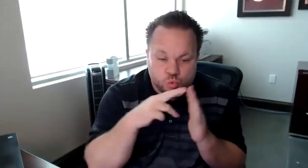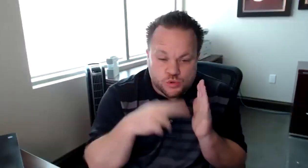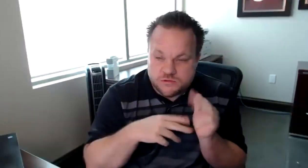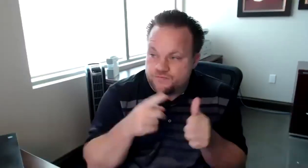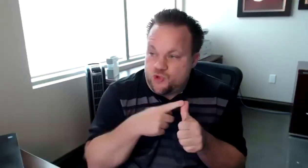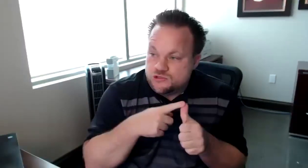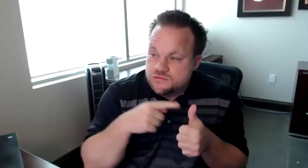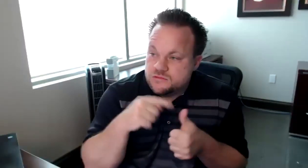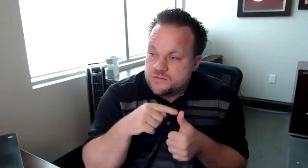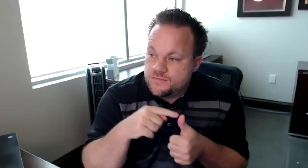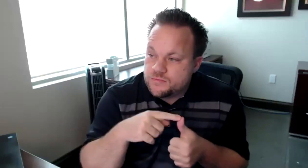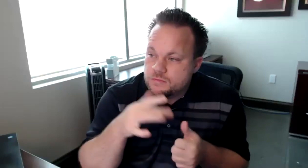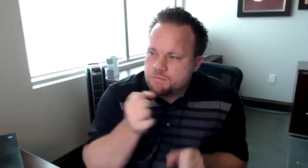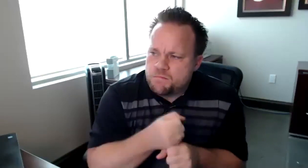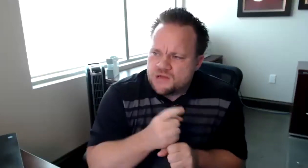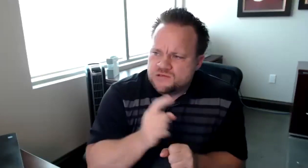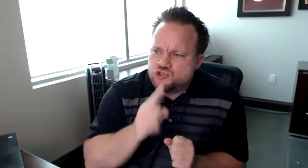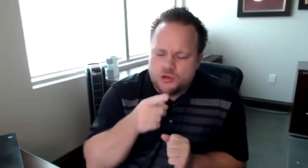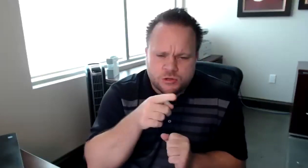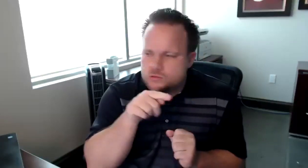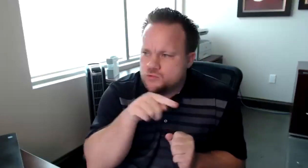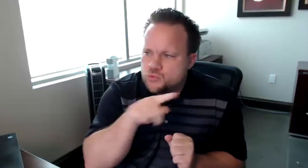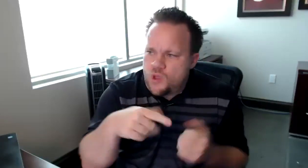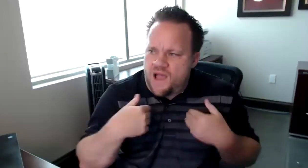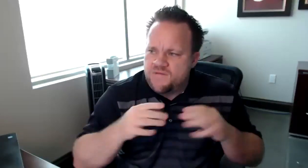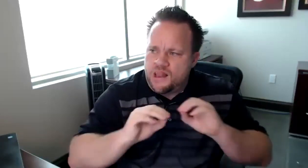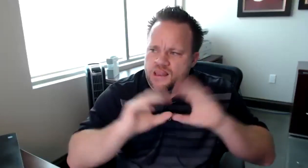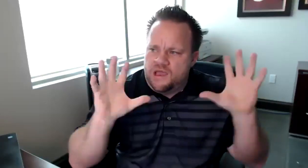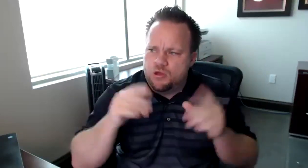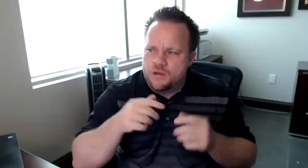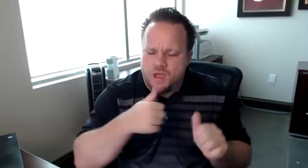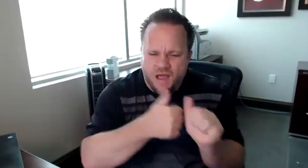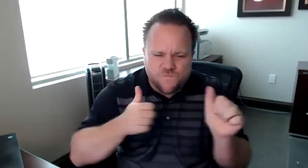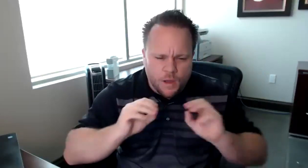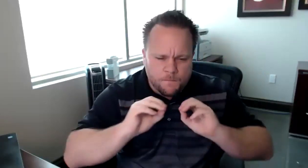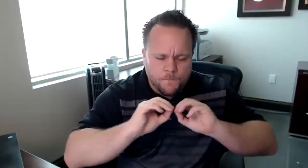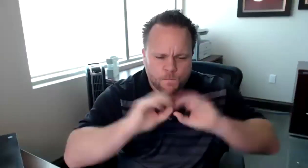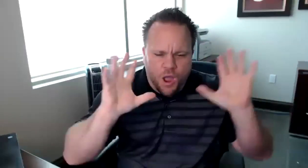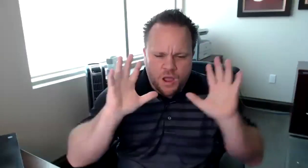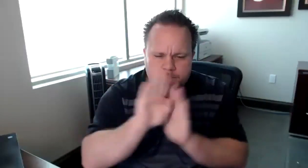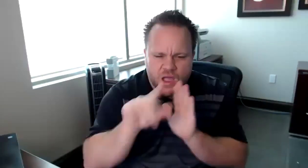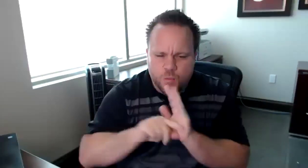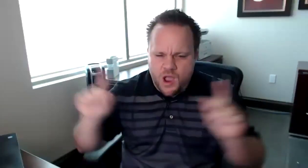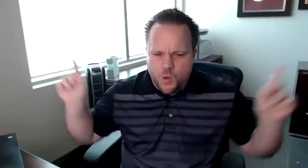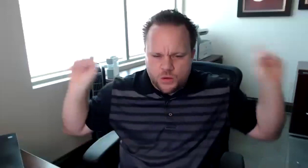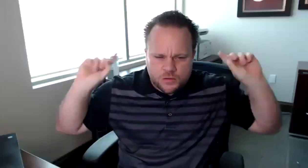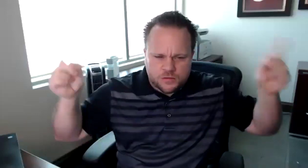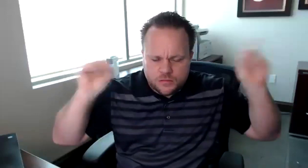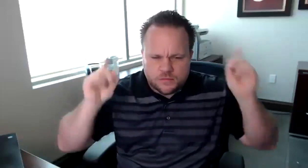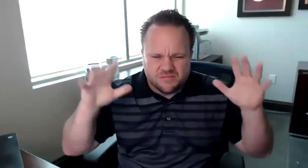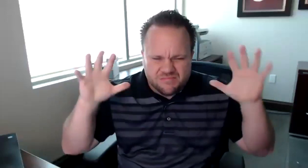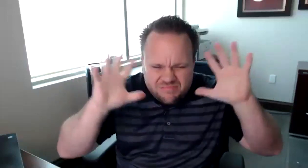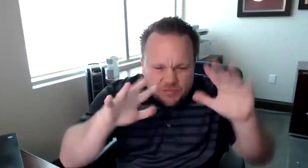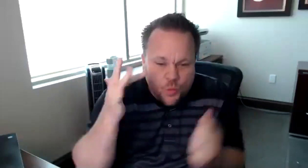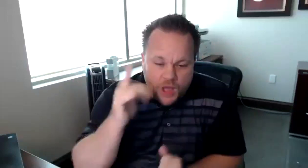We have 9 rules. The first one is to make sure that you have a clear screen